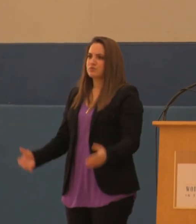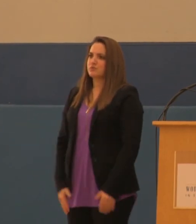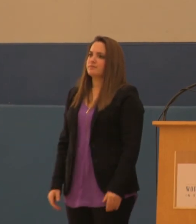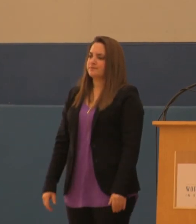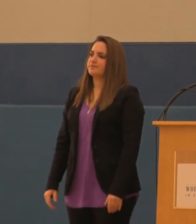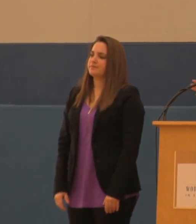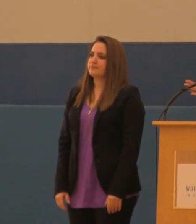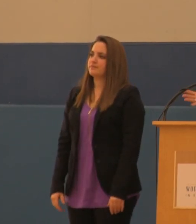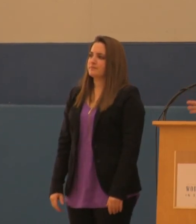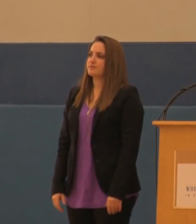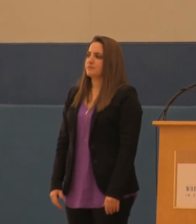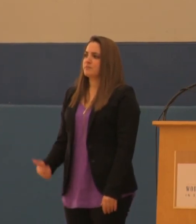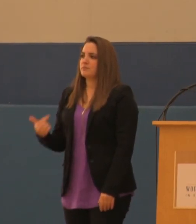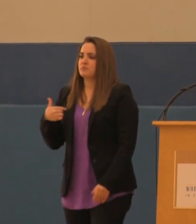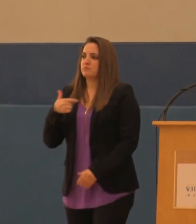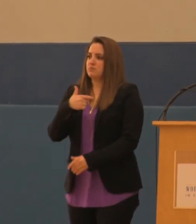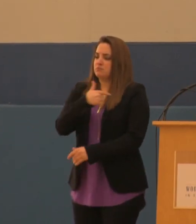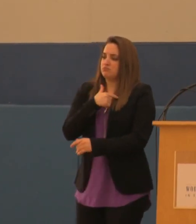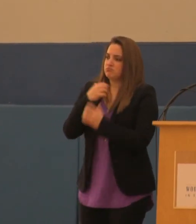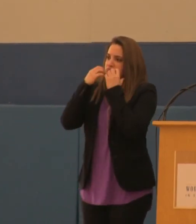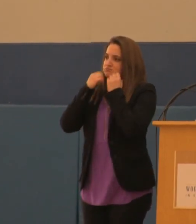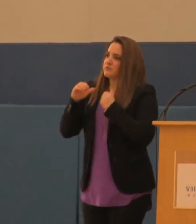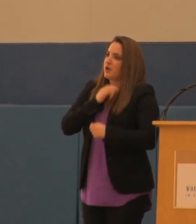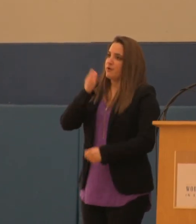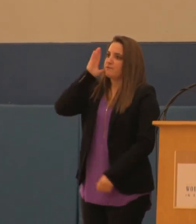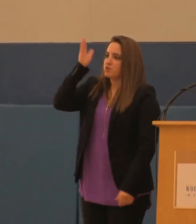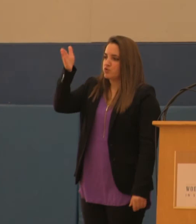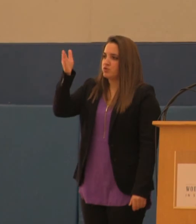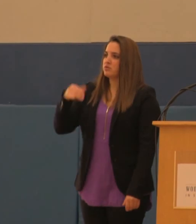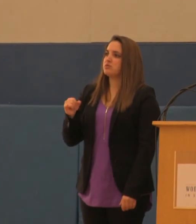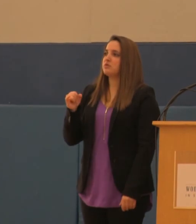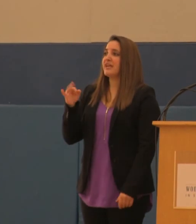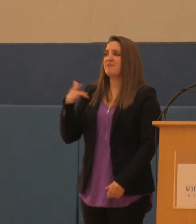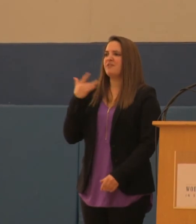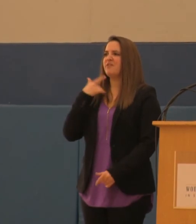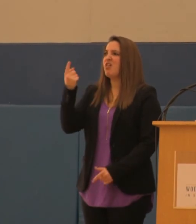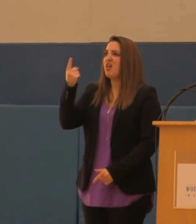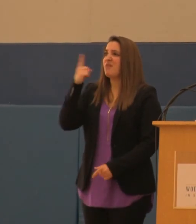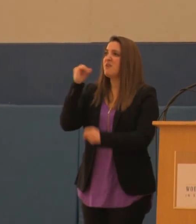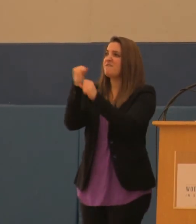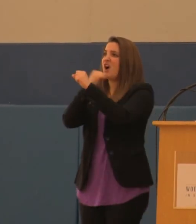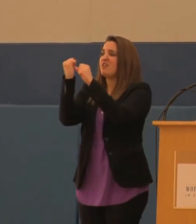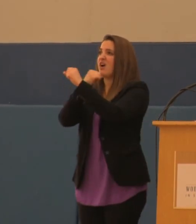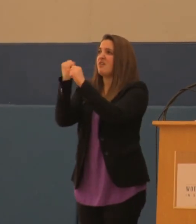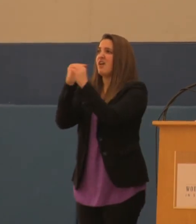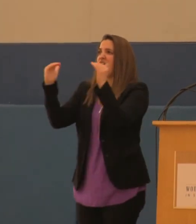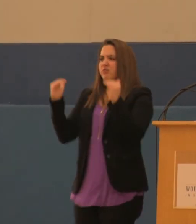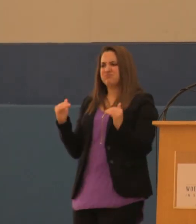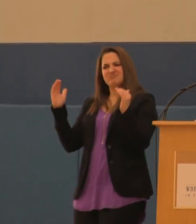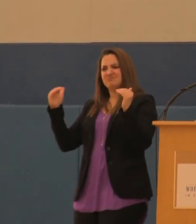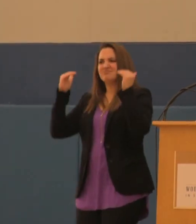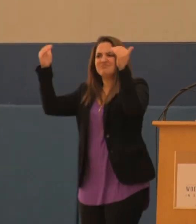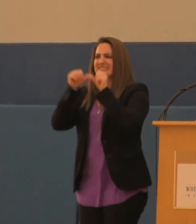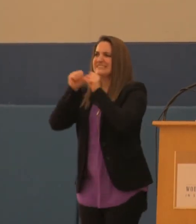We can create our future. And when we get struck down, we keep fighting. Never doubt for a moment